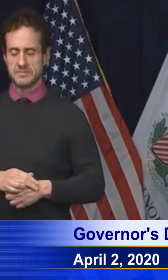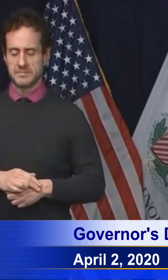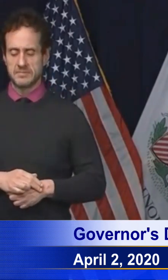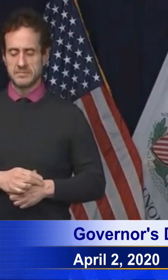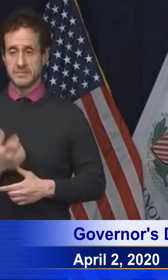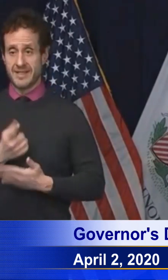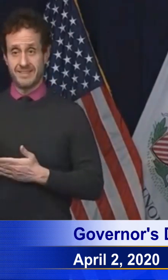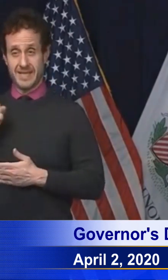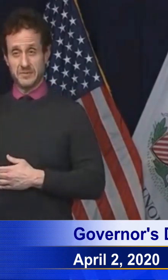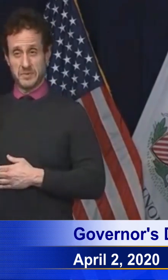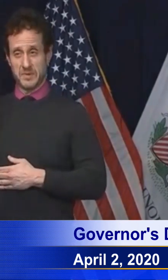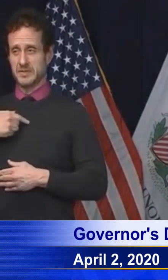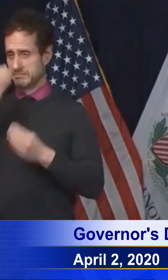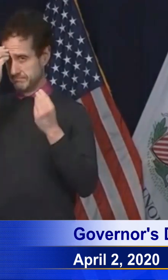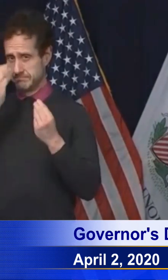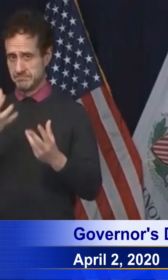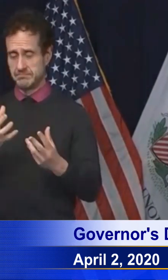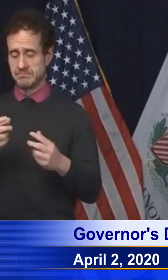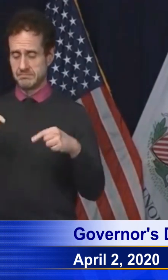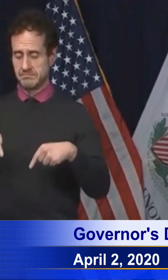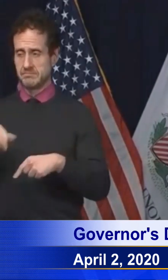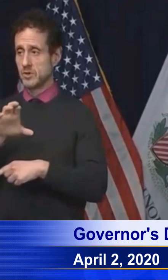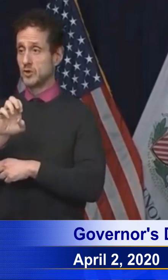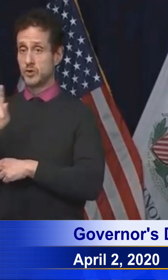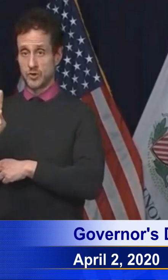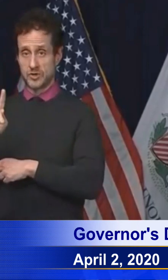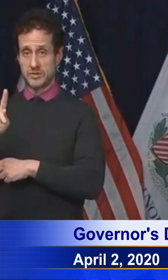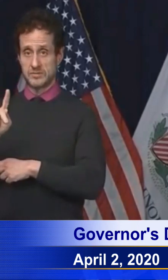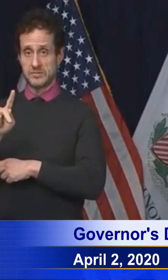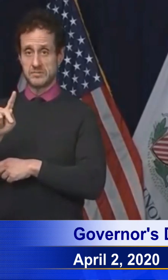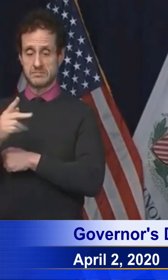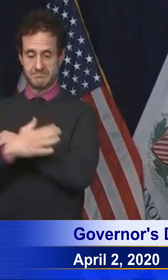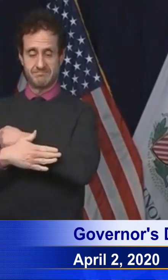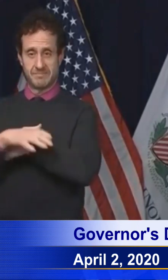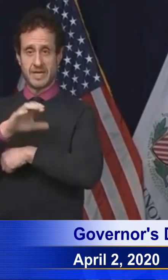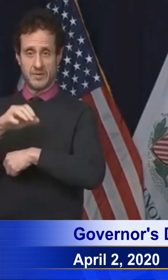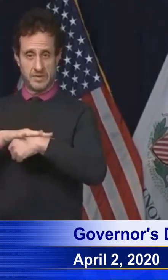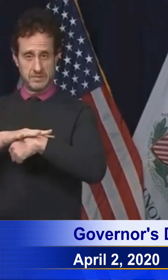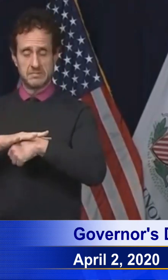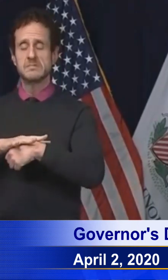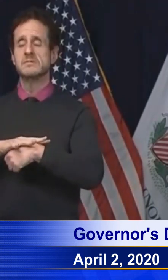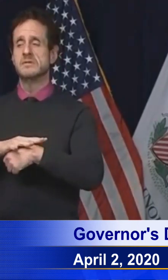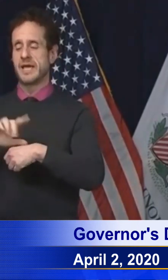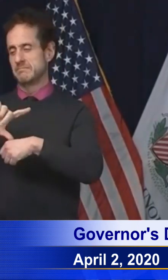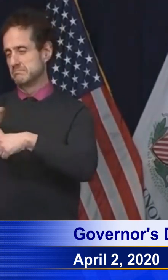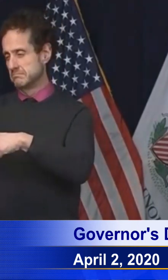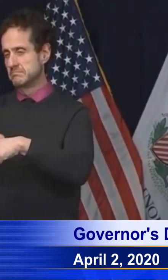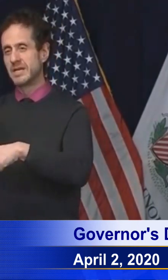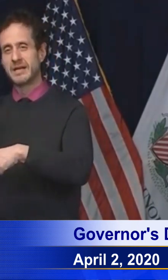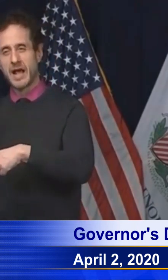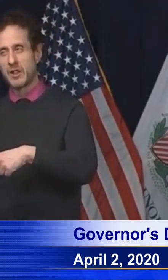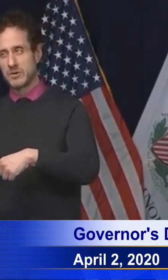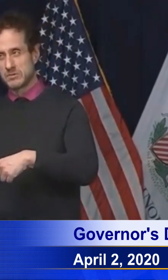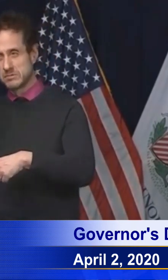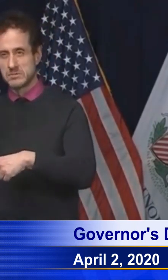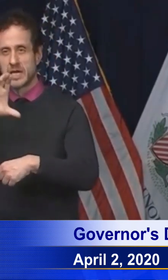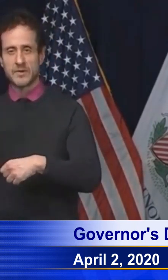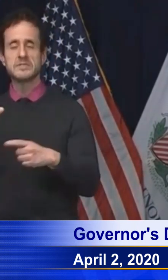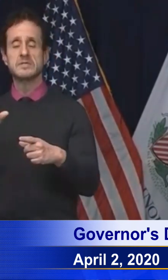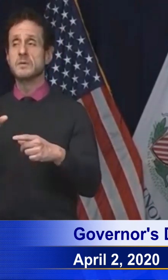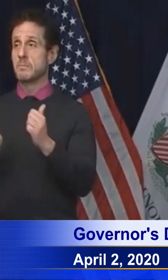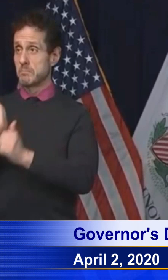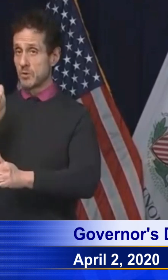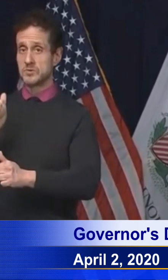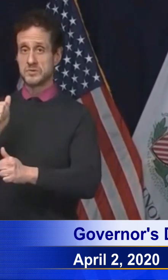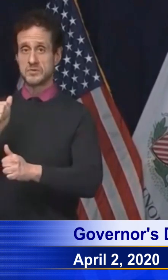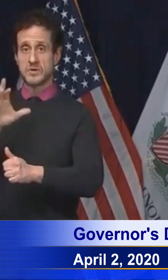I informed you that in Cook and the Collier counties, where the vast majority of COVID-19 cases are